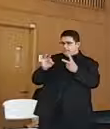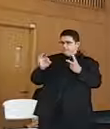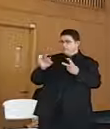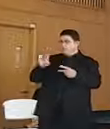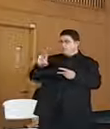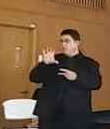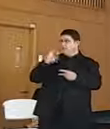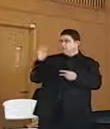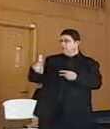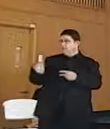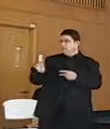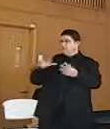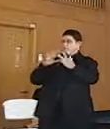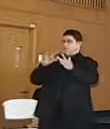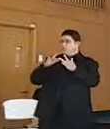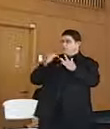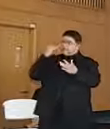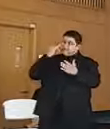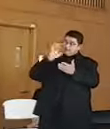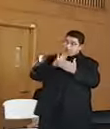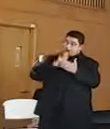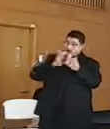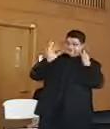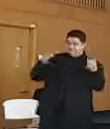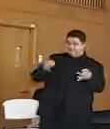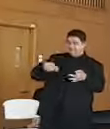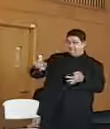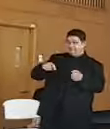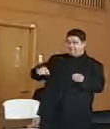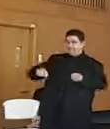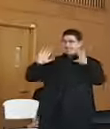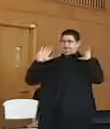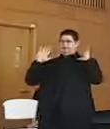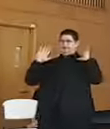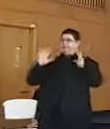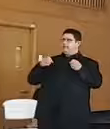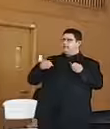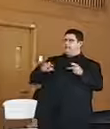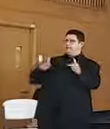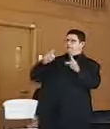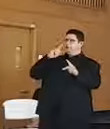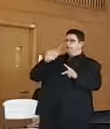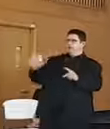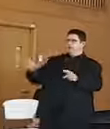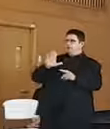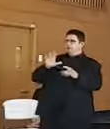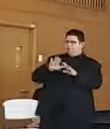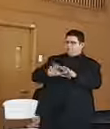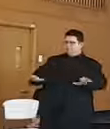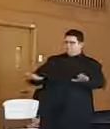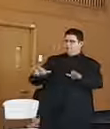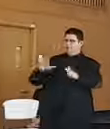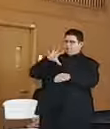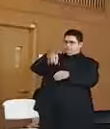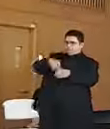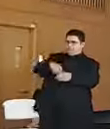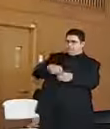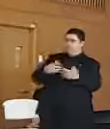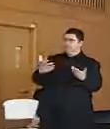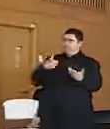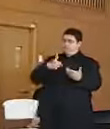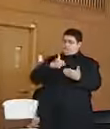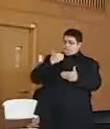100% virtual. If a school chooses to do so, then they forfeit that opportunity for their children to play and compete as a part of Misha. But we're in